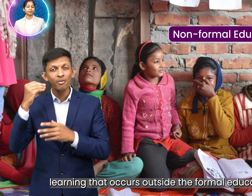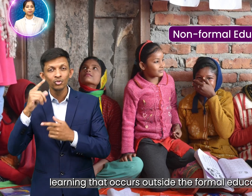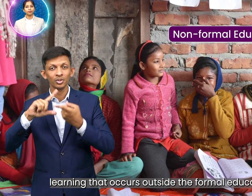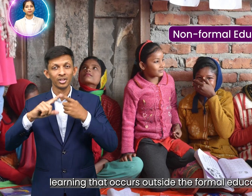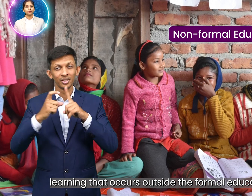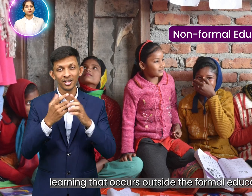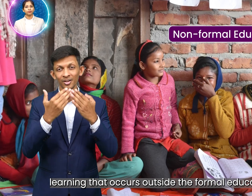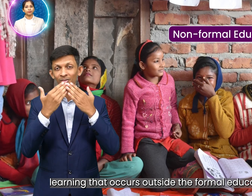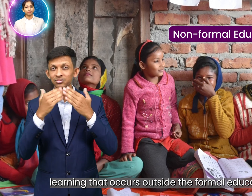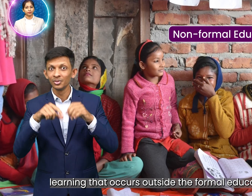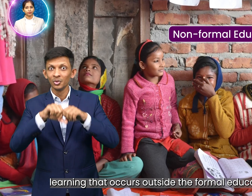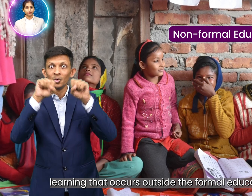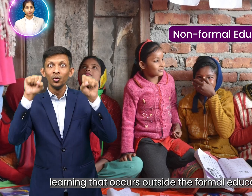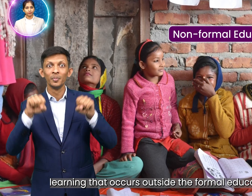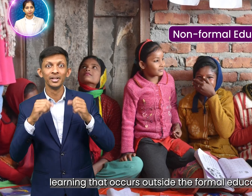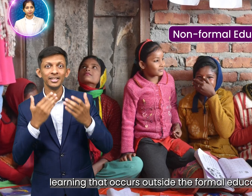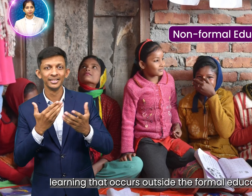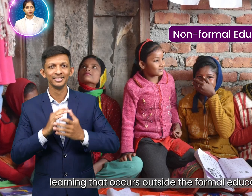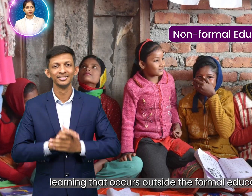system.